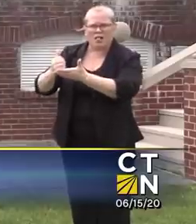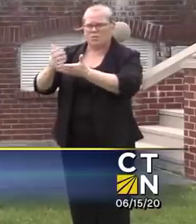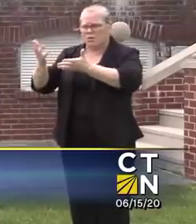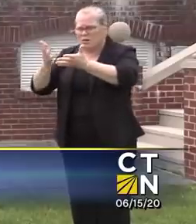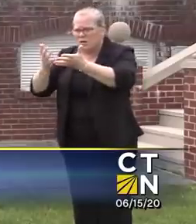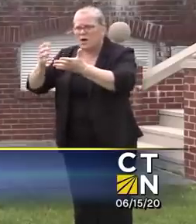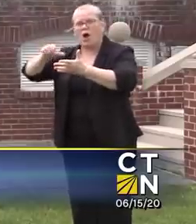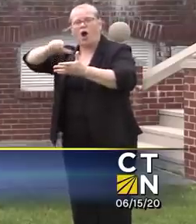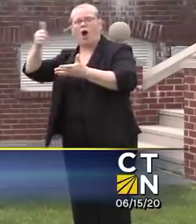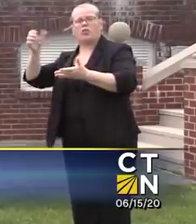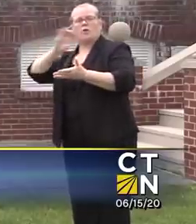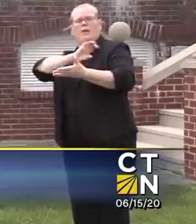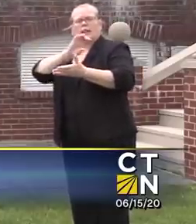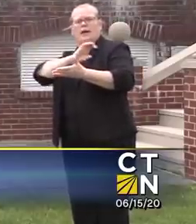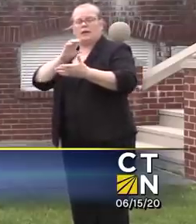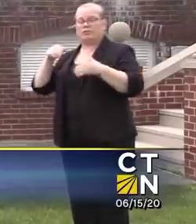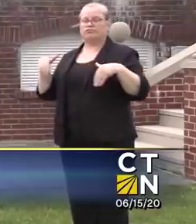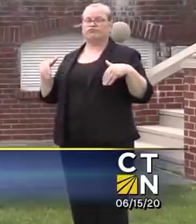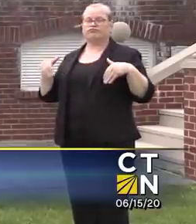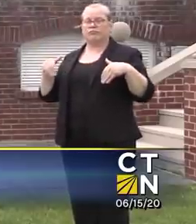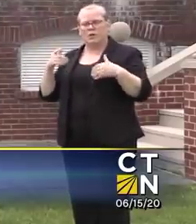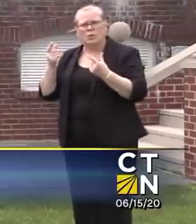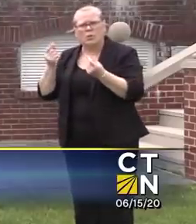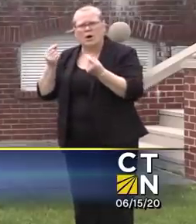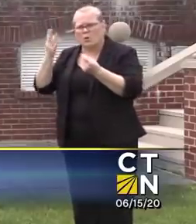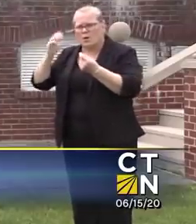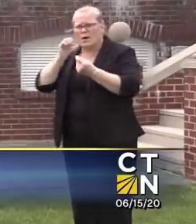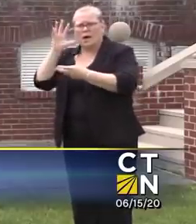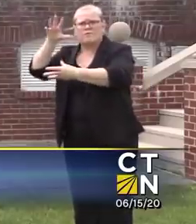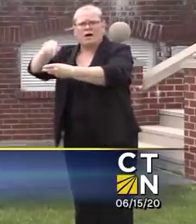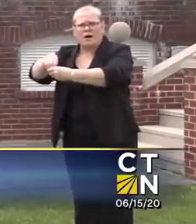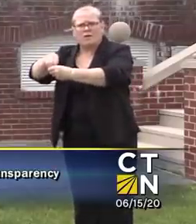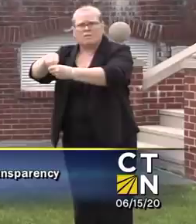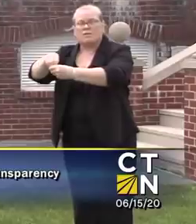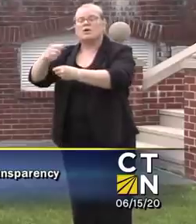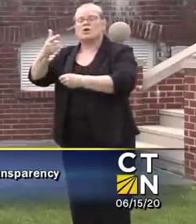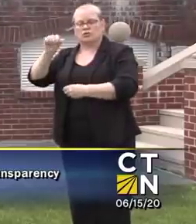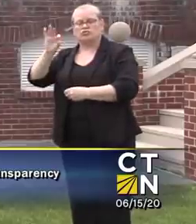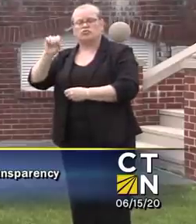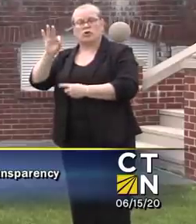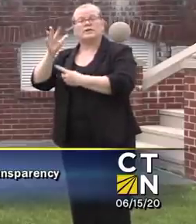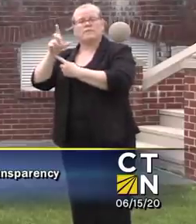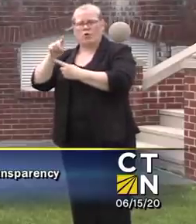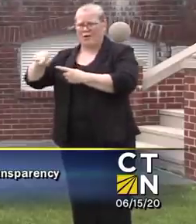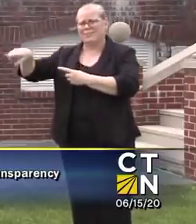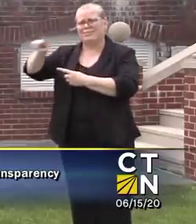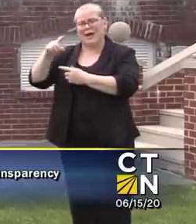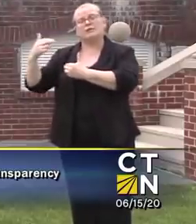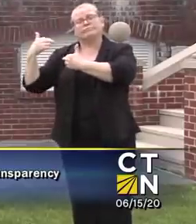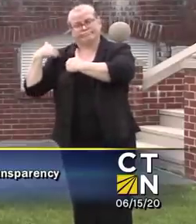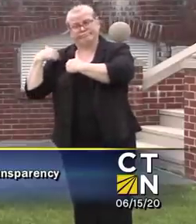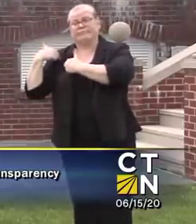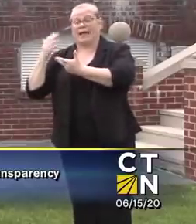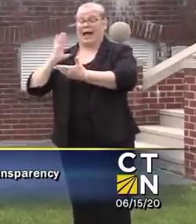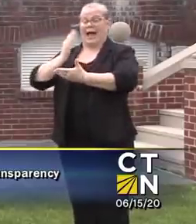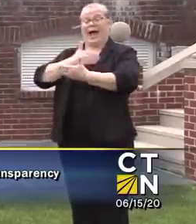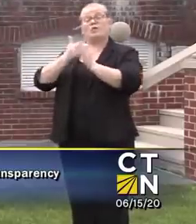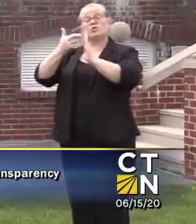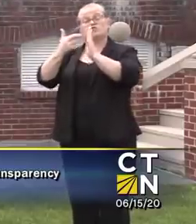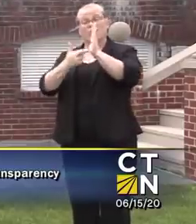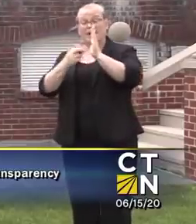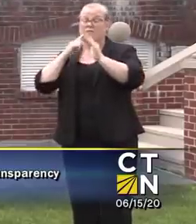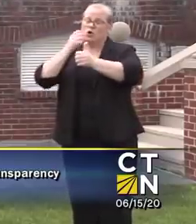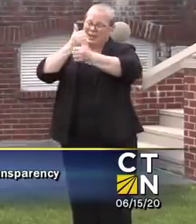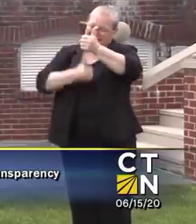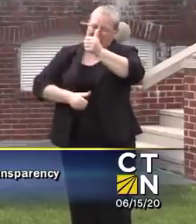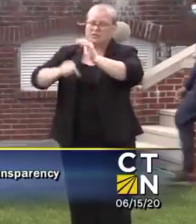that a requirement. I know in the George Floyd case, they are being held accountable now, and we're putting that right into our regs for each and every state police so they know